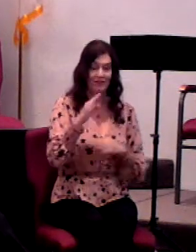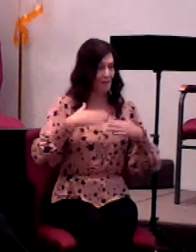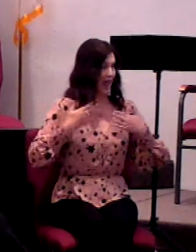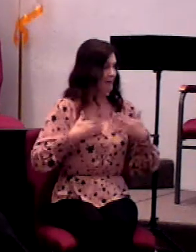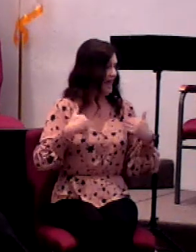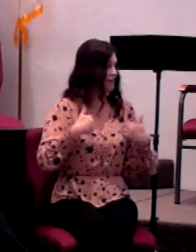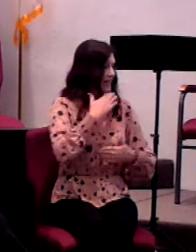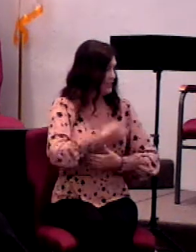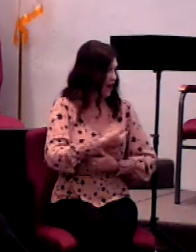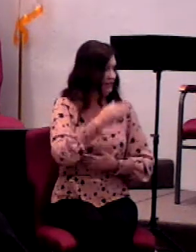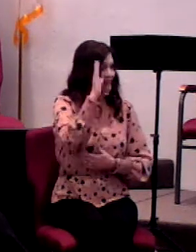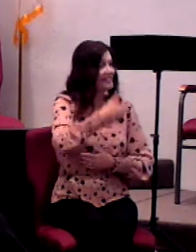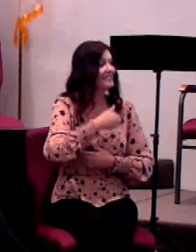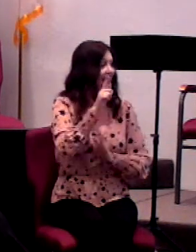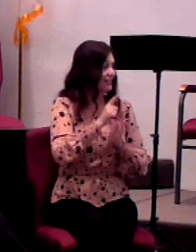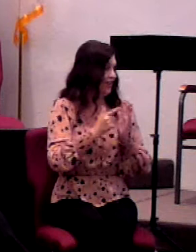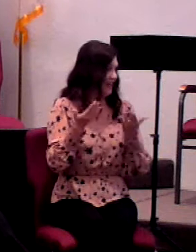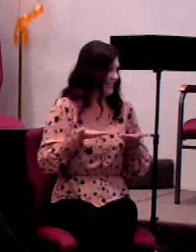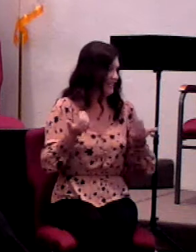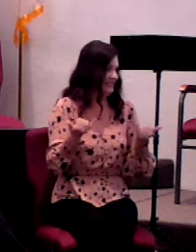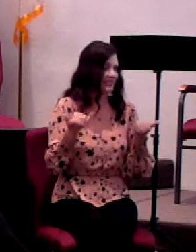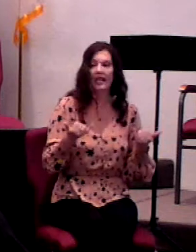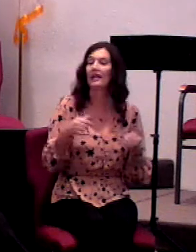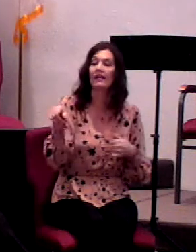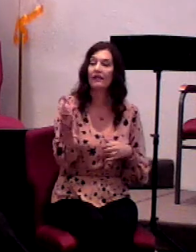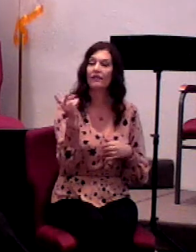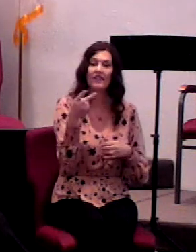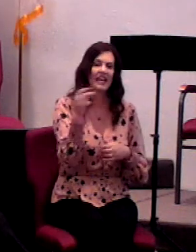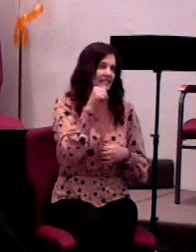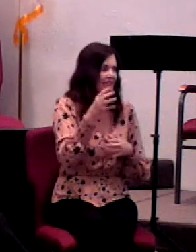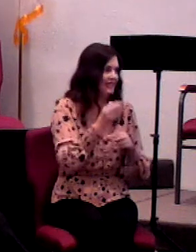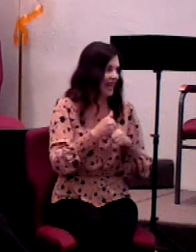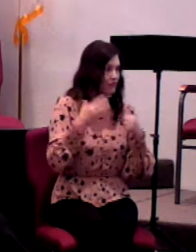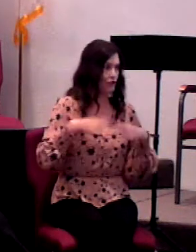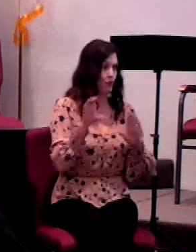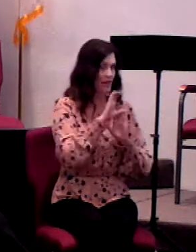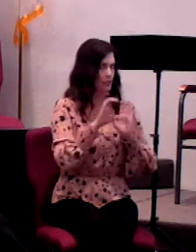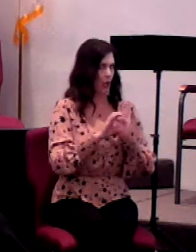son-in-law here today. They're the ones that didn't get the dress code